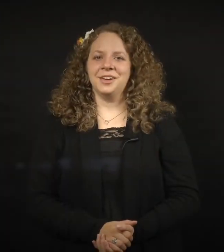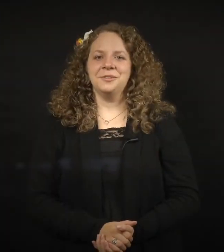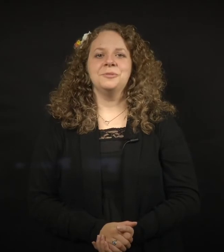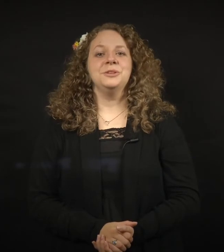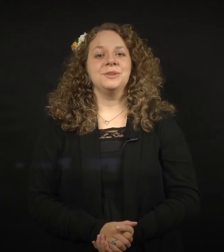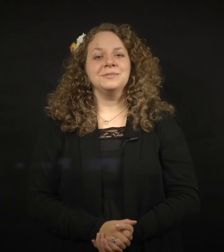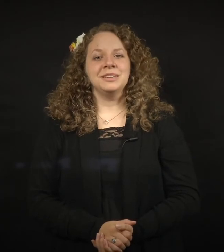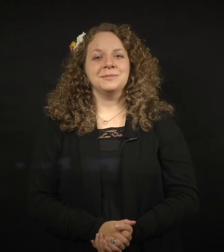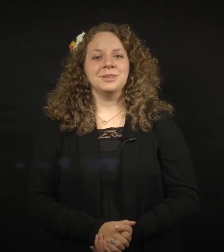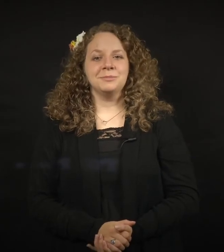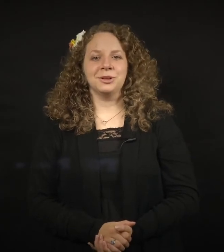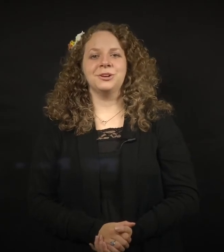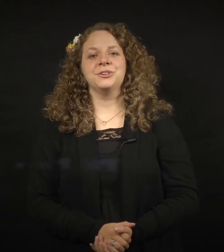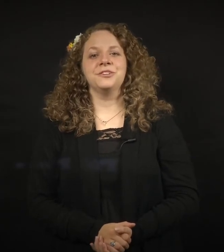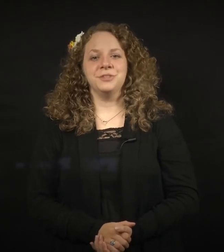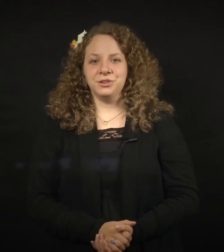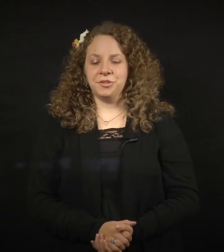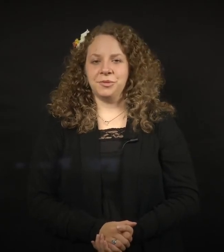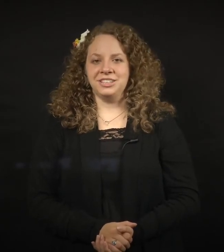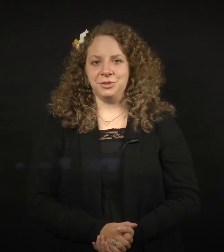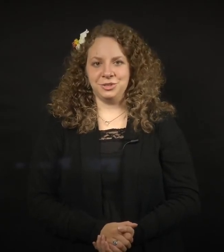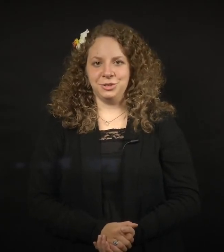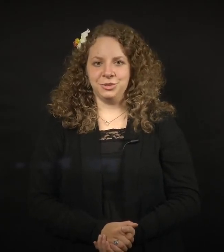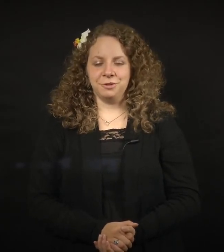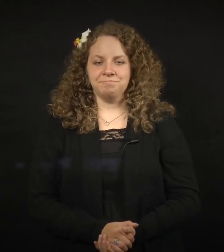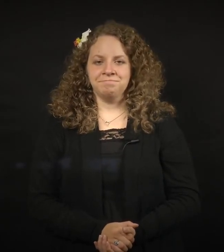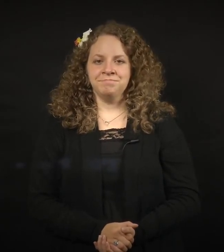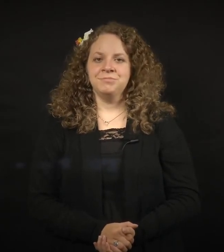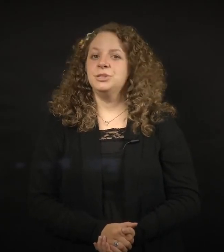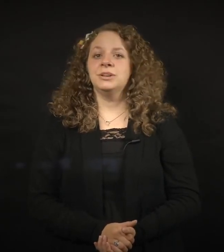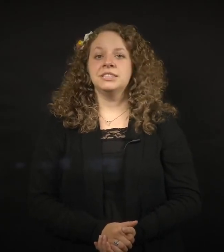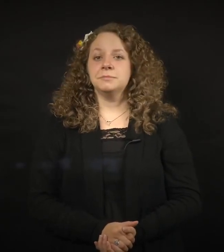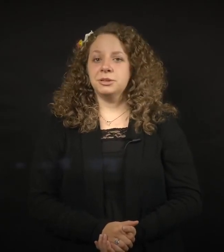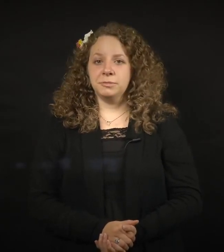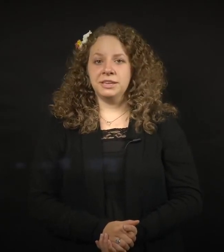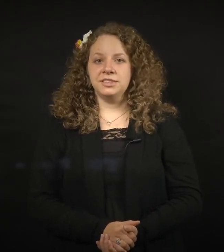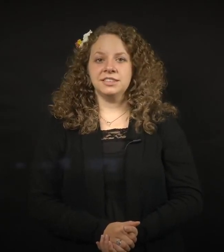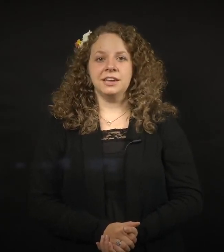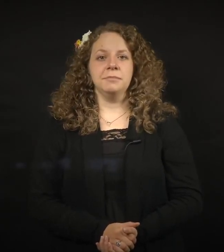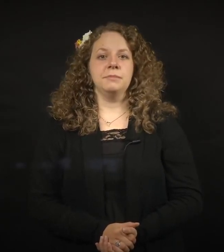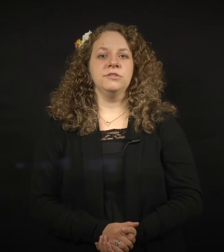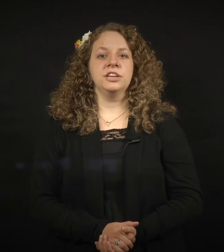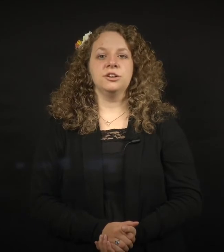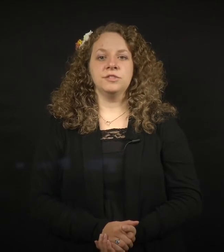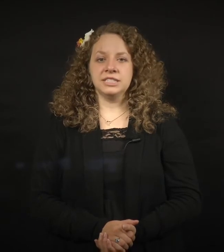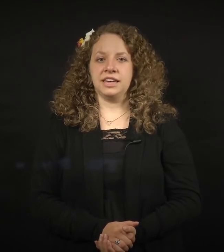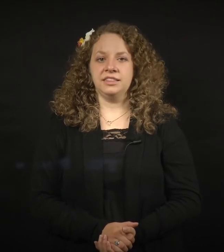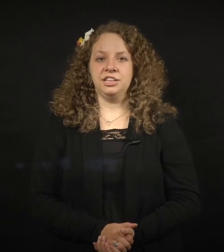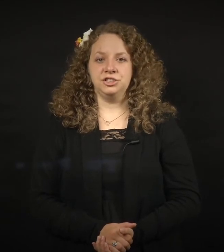ESL, when you want to make something plural, there are a few different ways you can do so. You can simply repeat the sign by moving it over slightly each